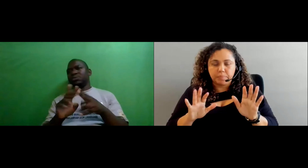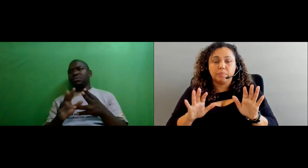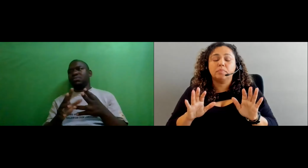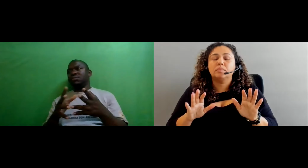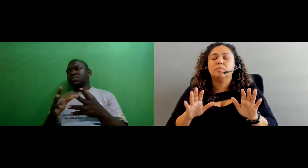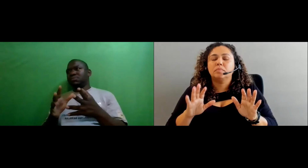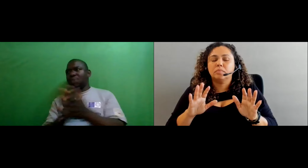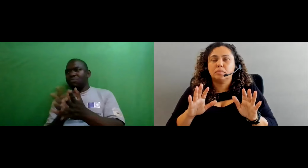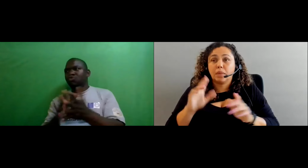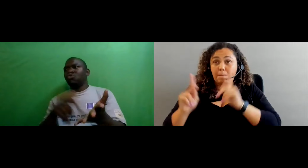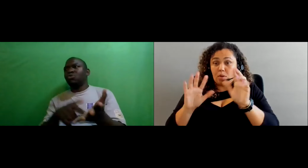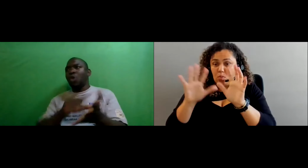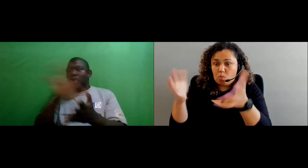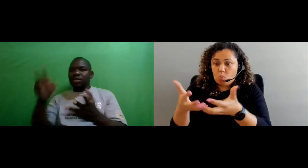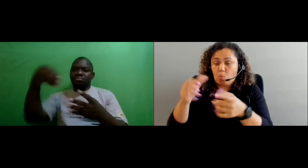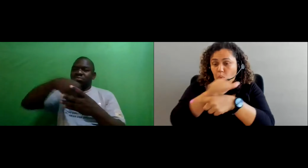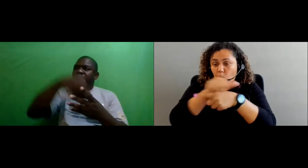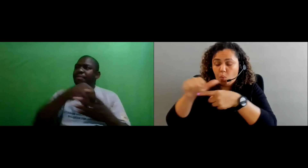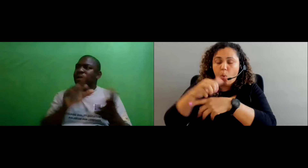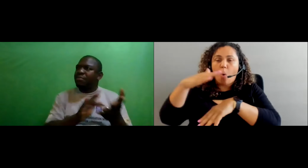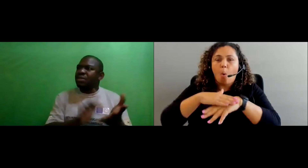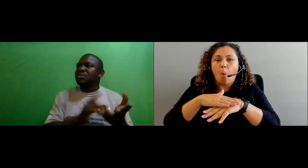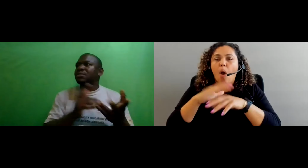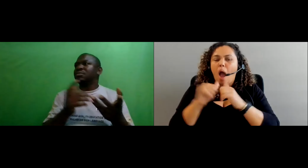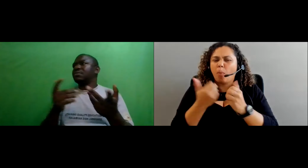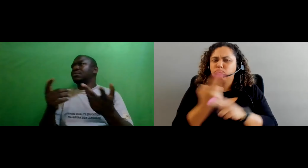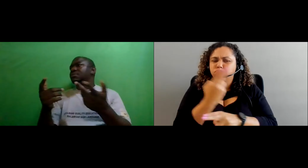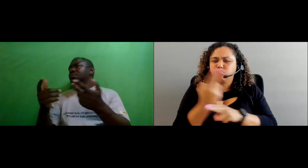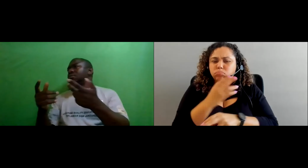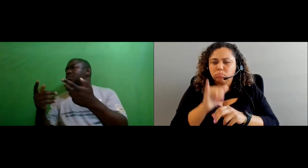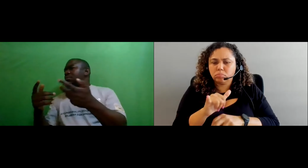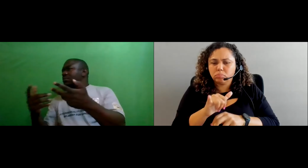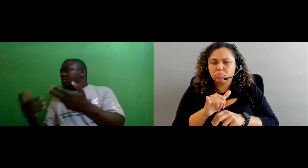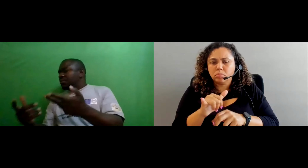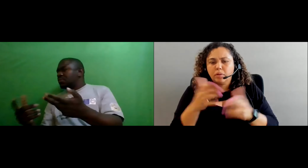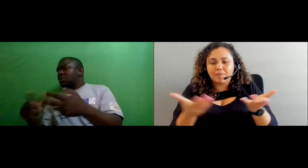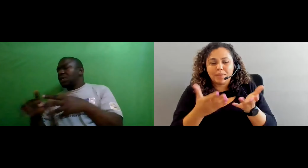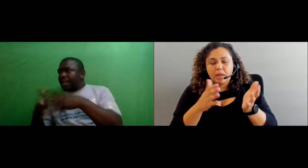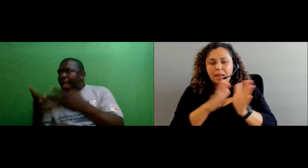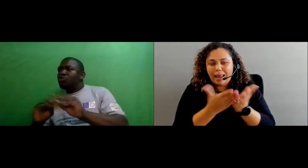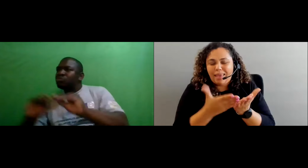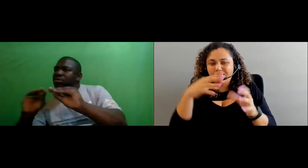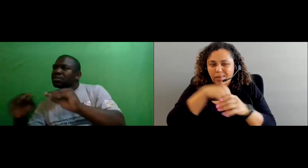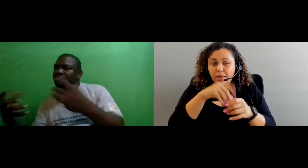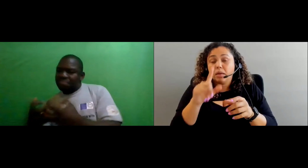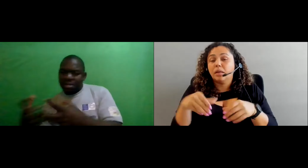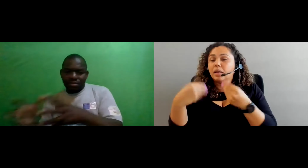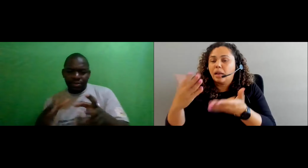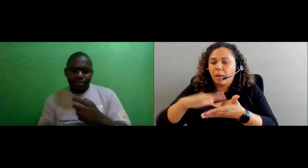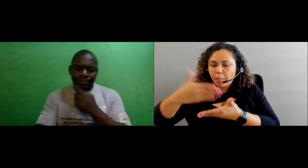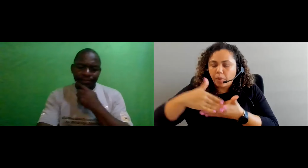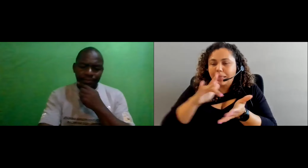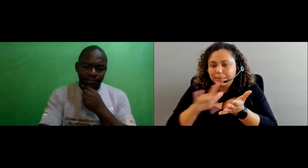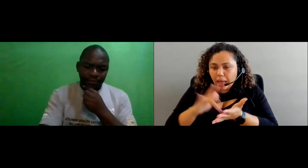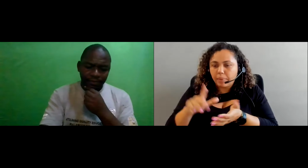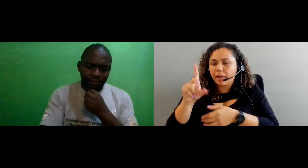These people were trained on the utilization of the content. For example, we had to procure the devices like tablets, and they were